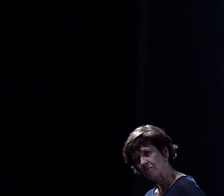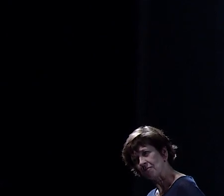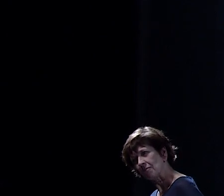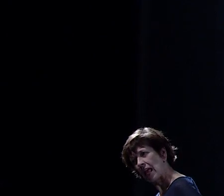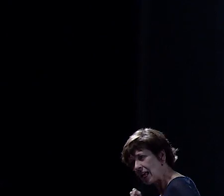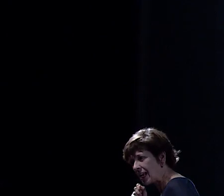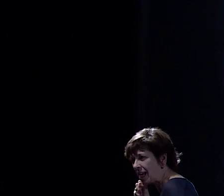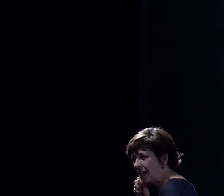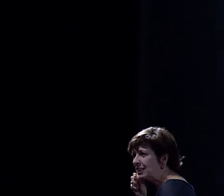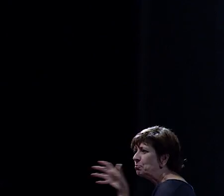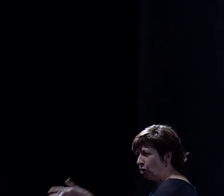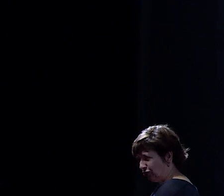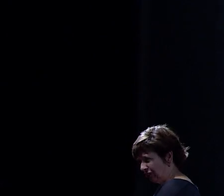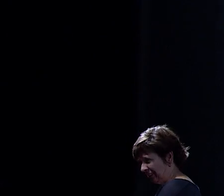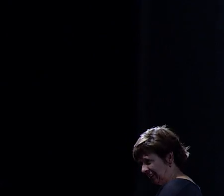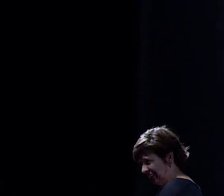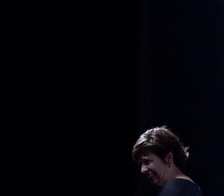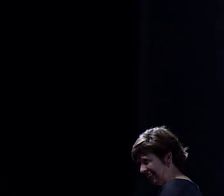expulsions,